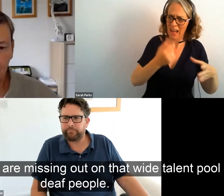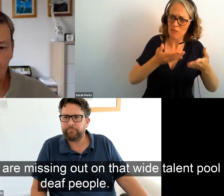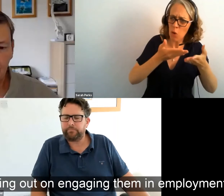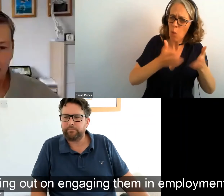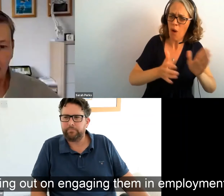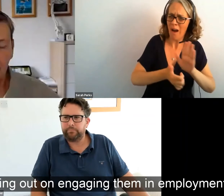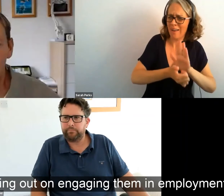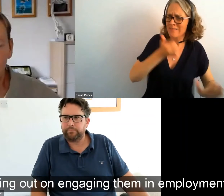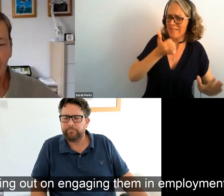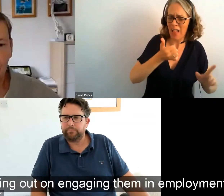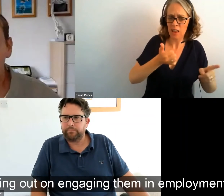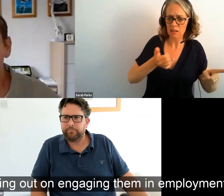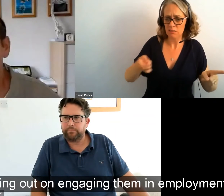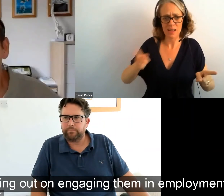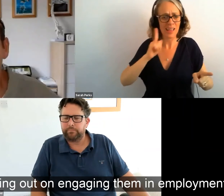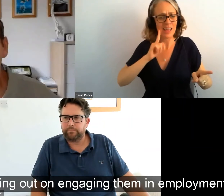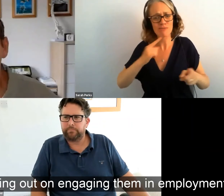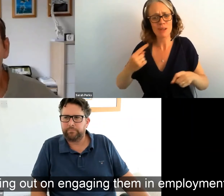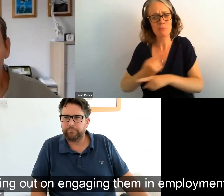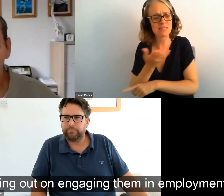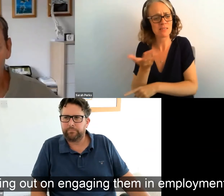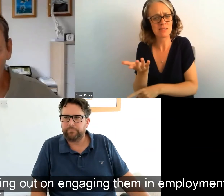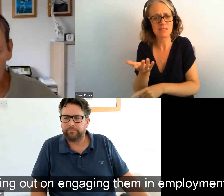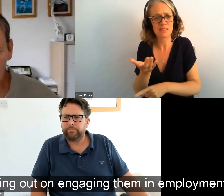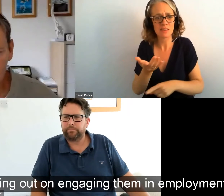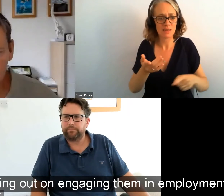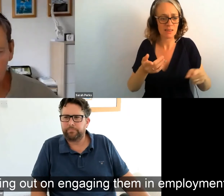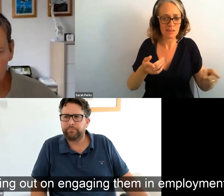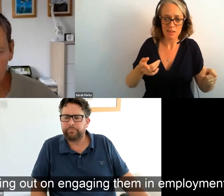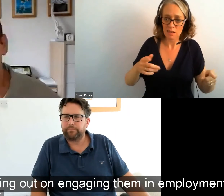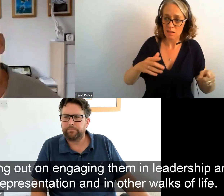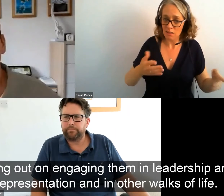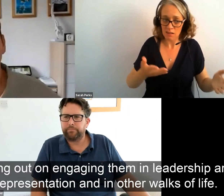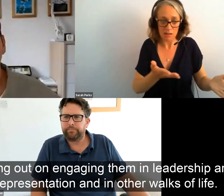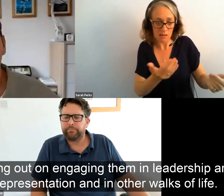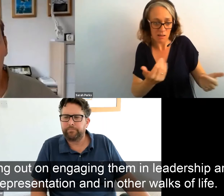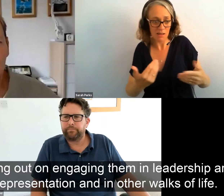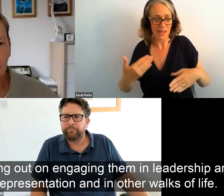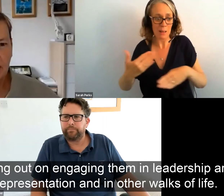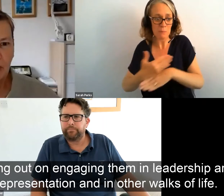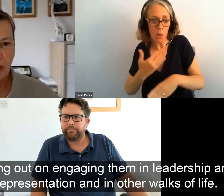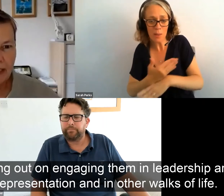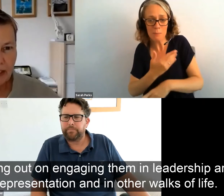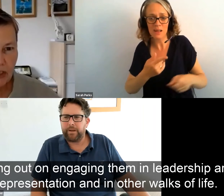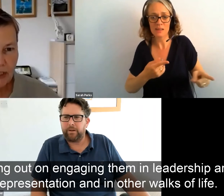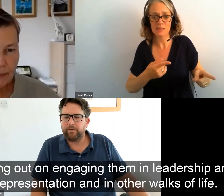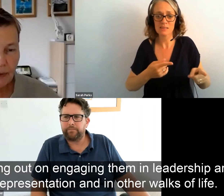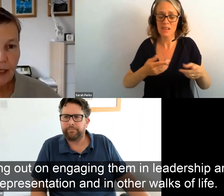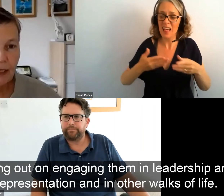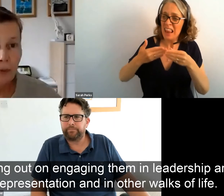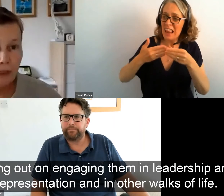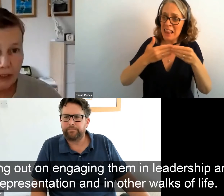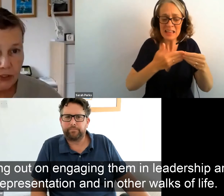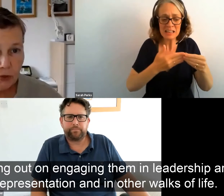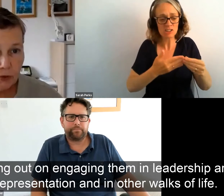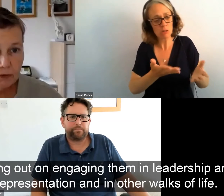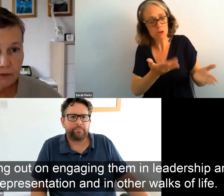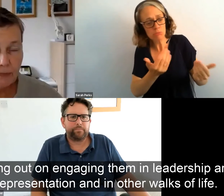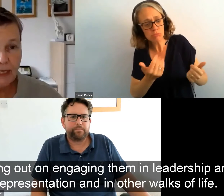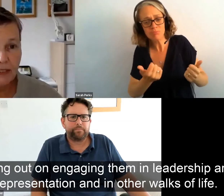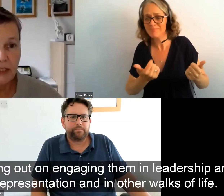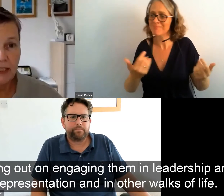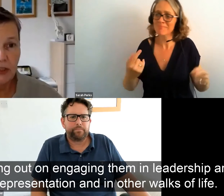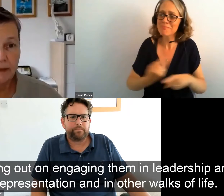people. They're missing out on engaging them in employment. They're missing out on engaging them on leadership, on